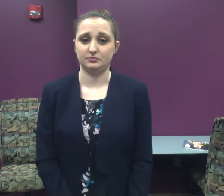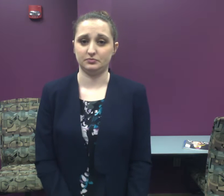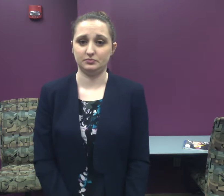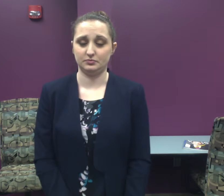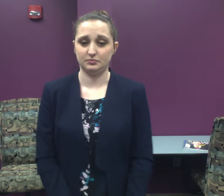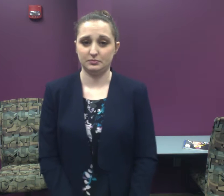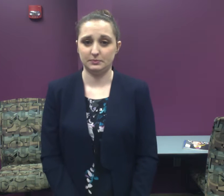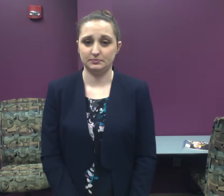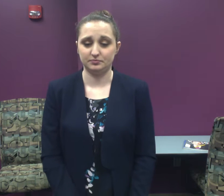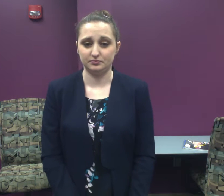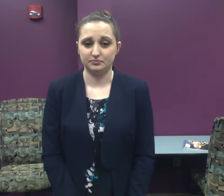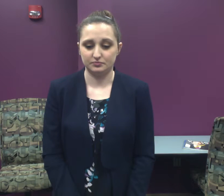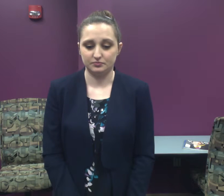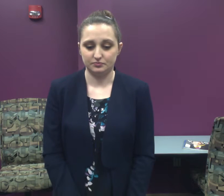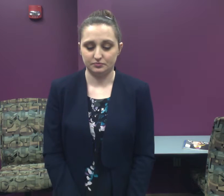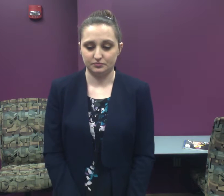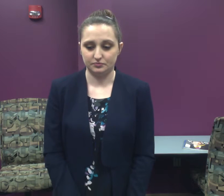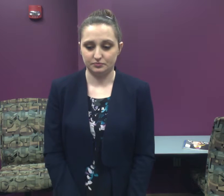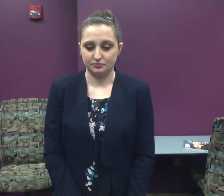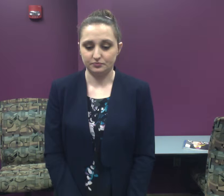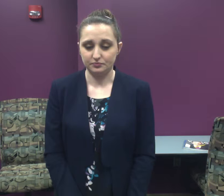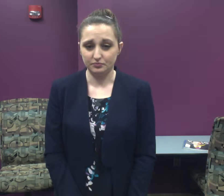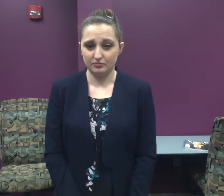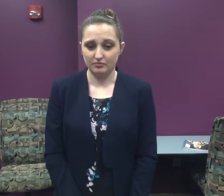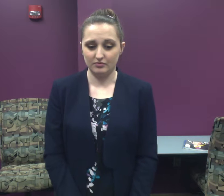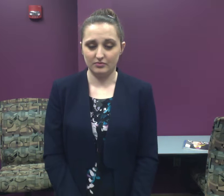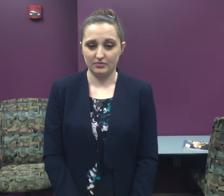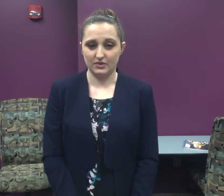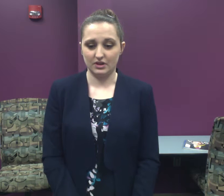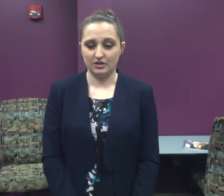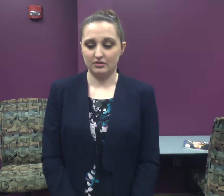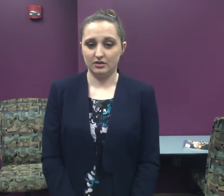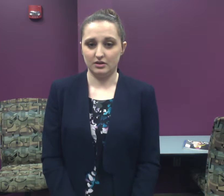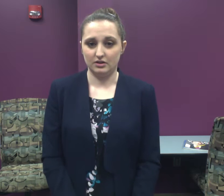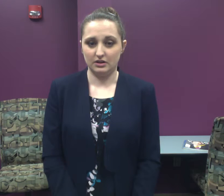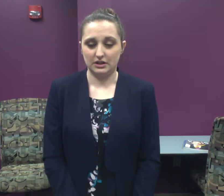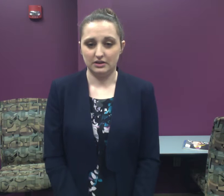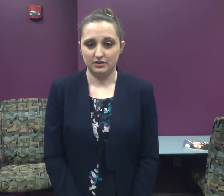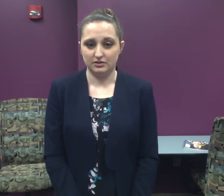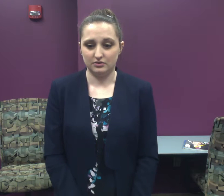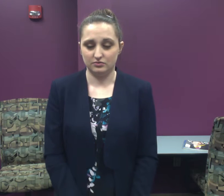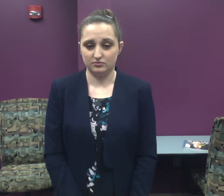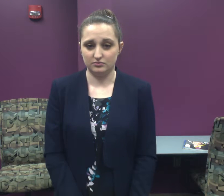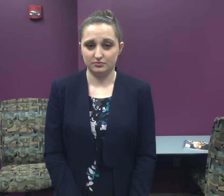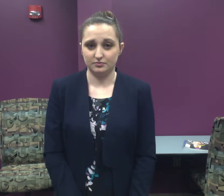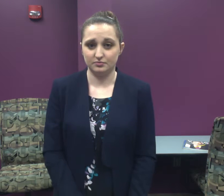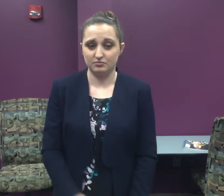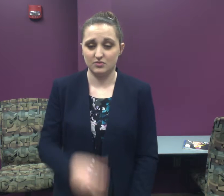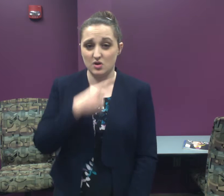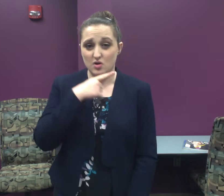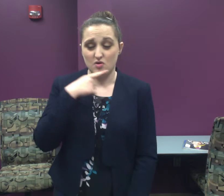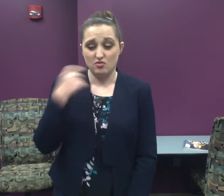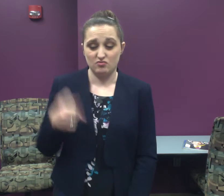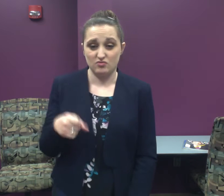back really pork wall and gas, which was a terrible quid pro quo. But there again,